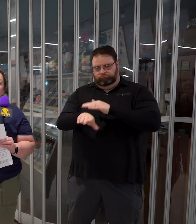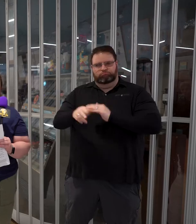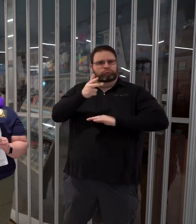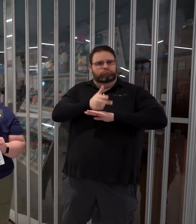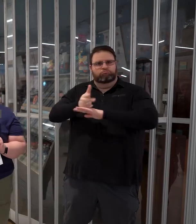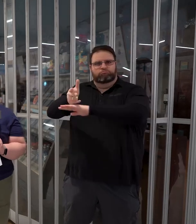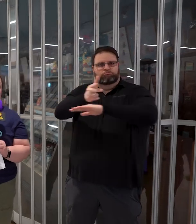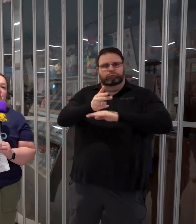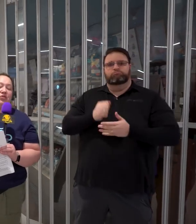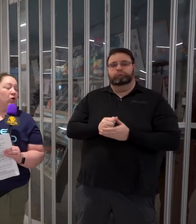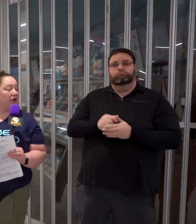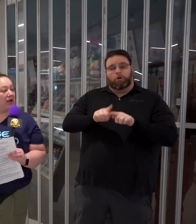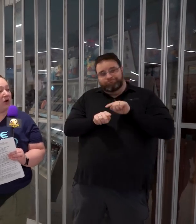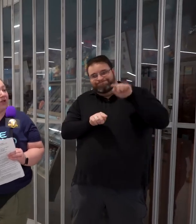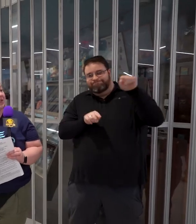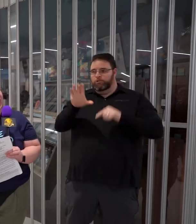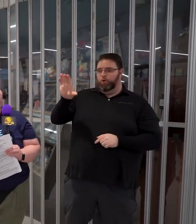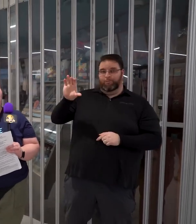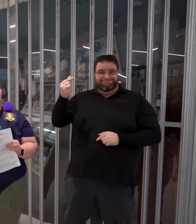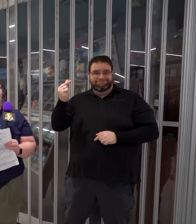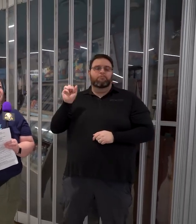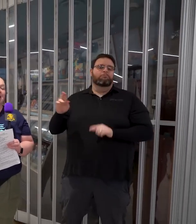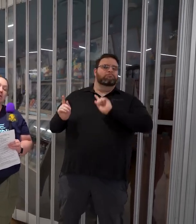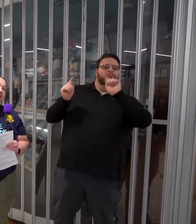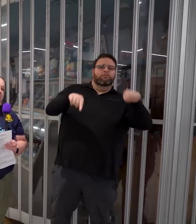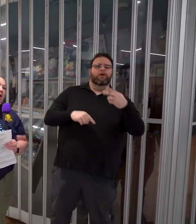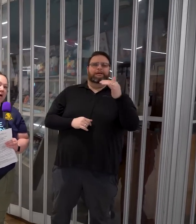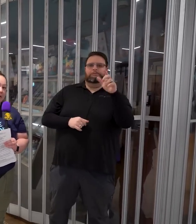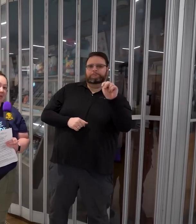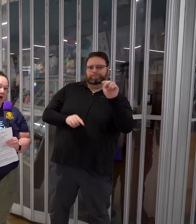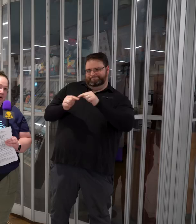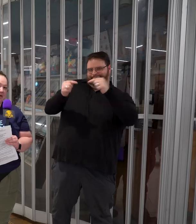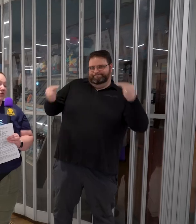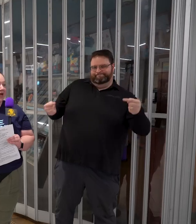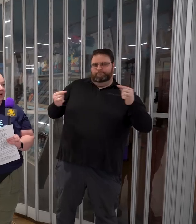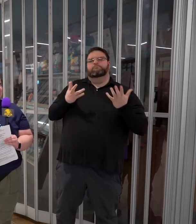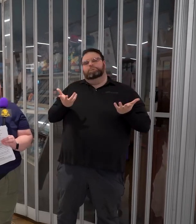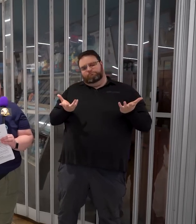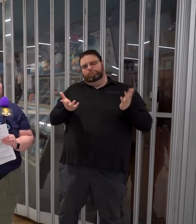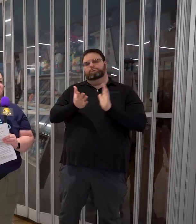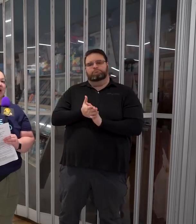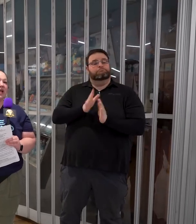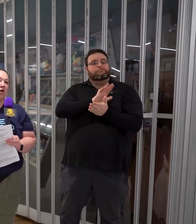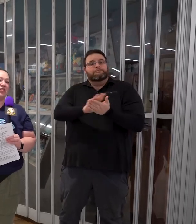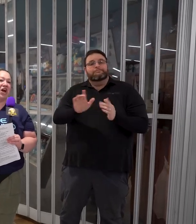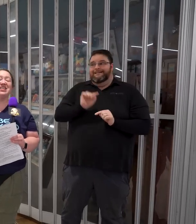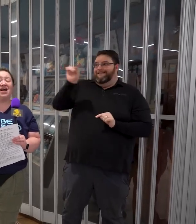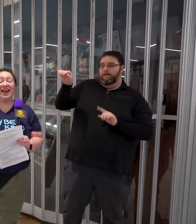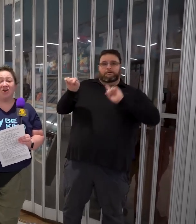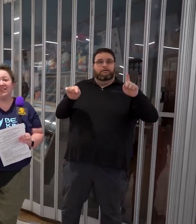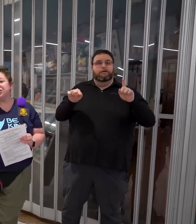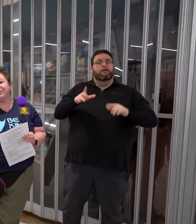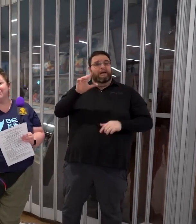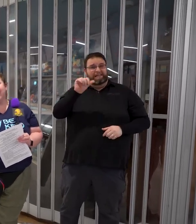down and head either to the Cortland Grand on one side or the Hilton on the other. So that is a nice way to get over there.